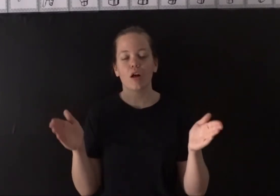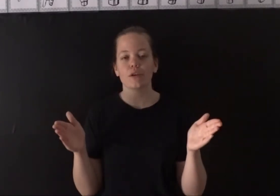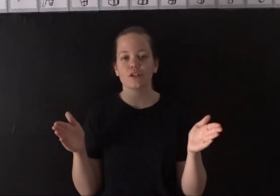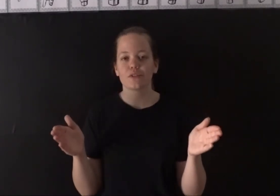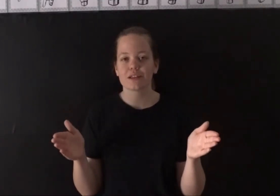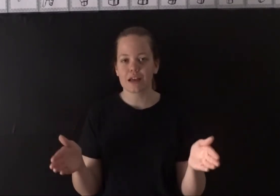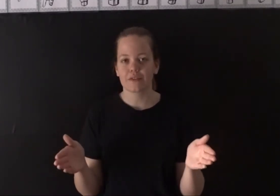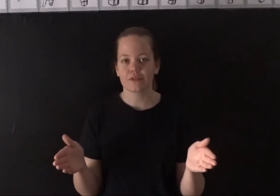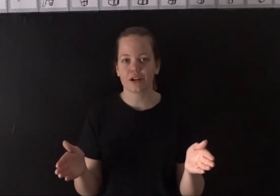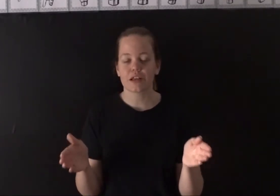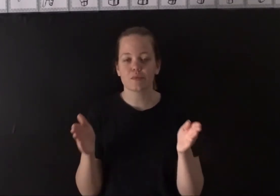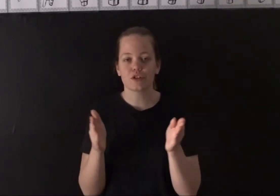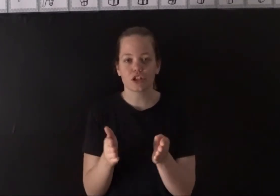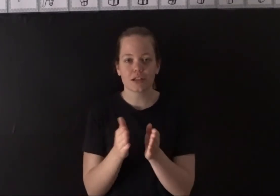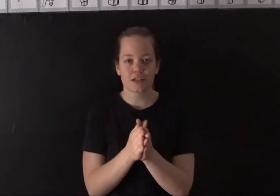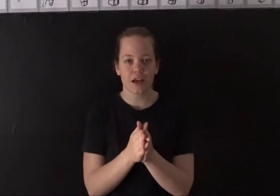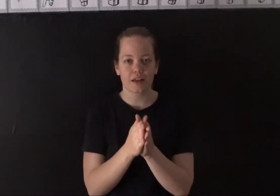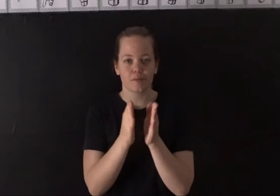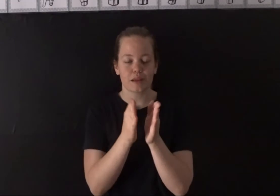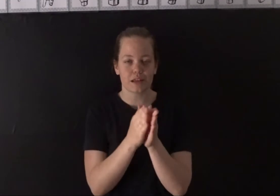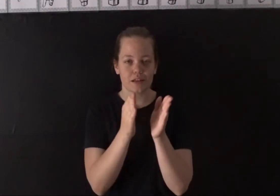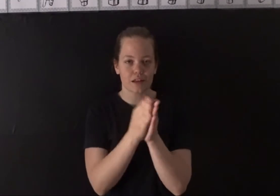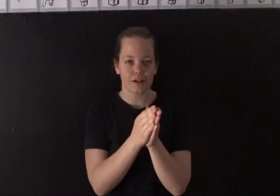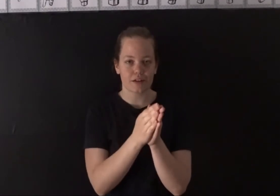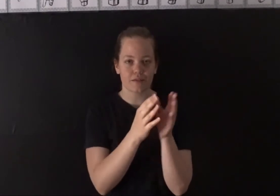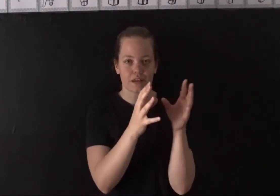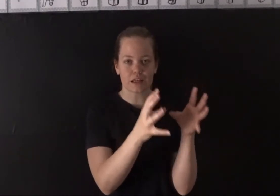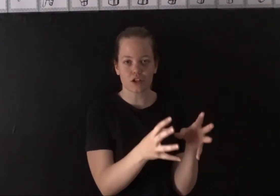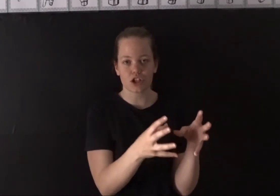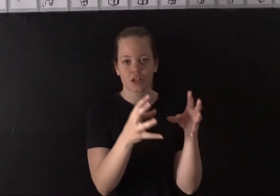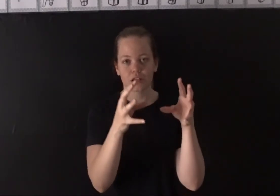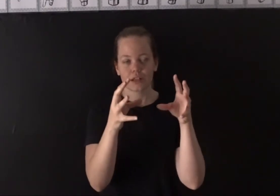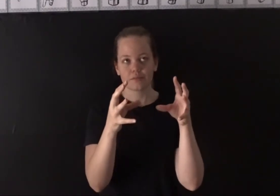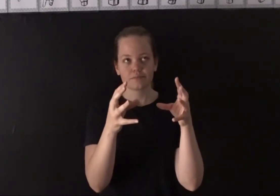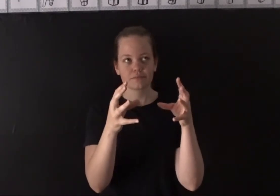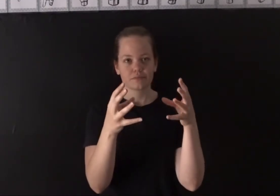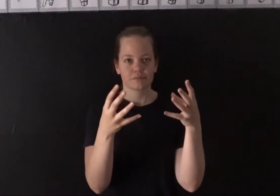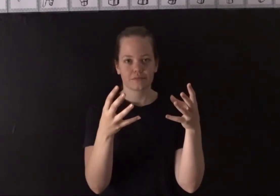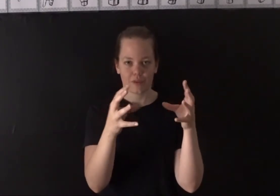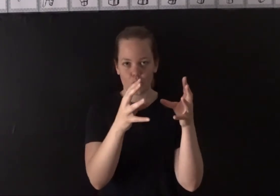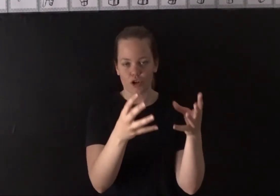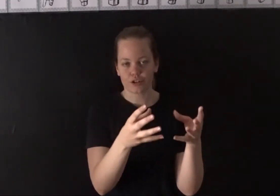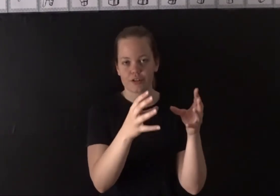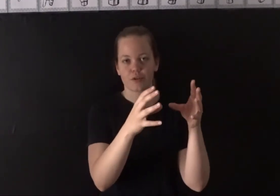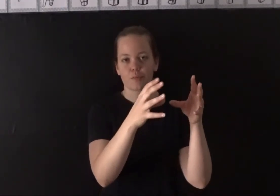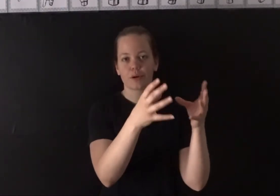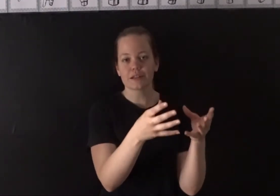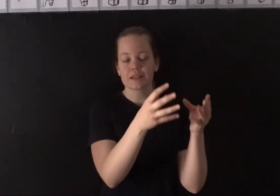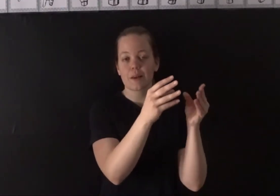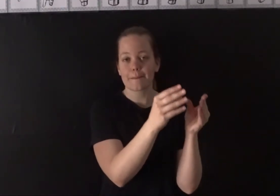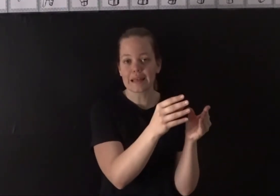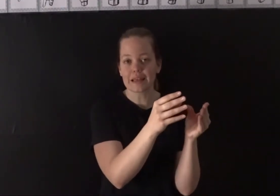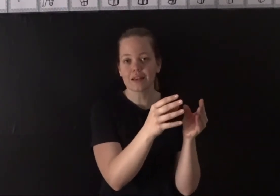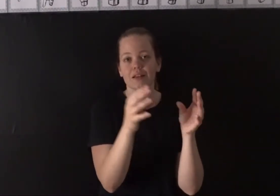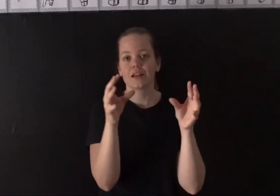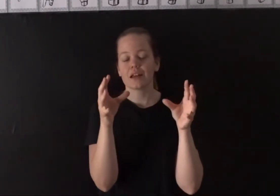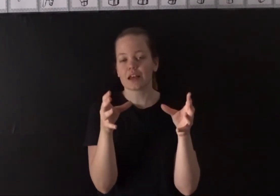we do for the sign for it is we just sign the beginning letters of each word. So Prince, P,